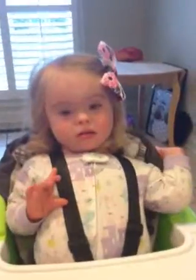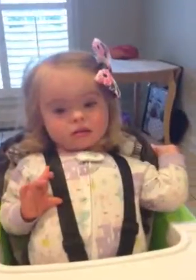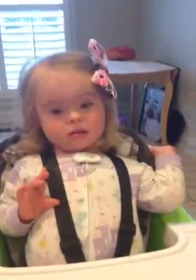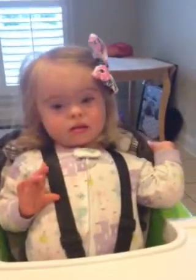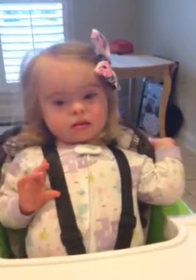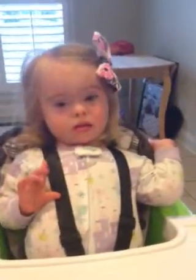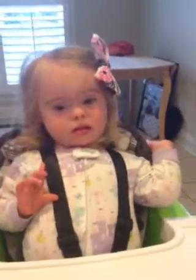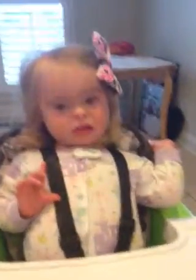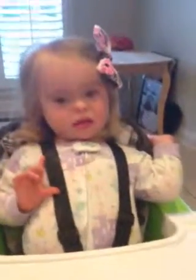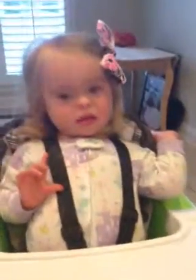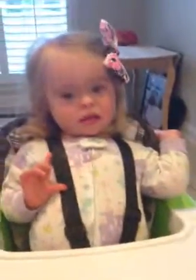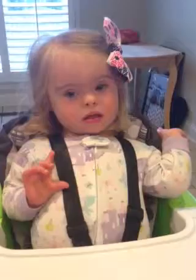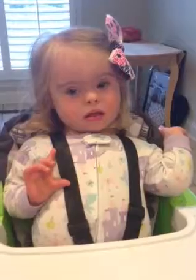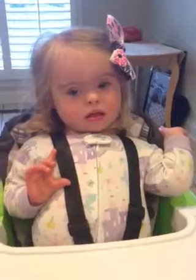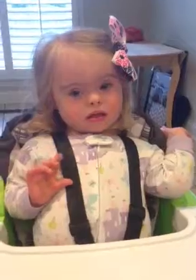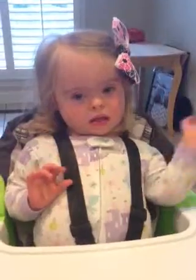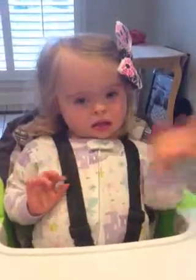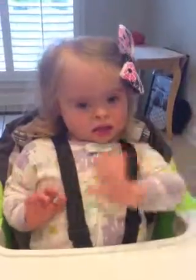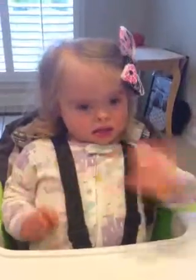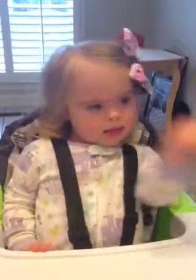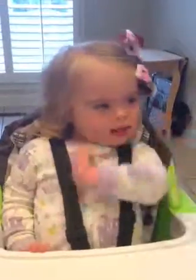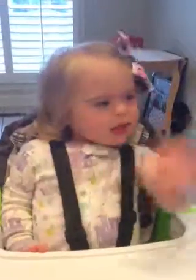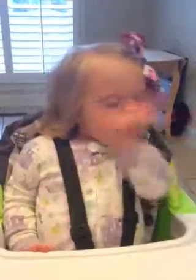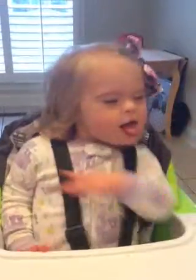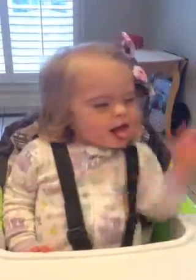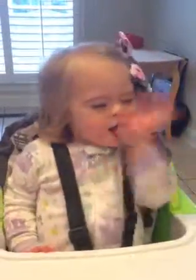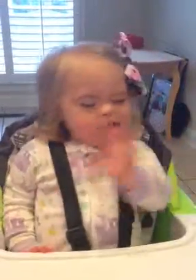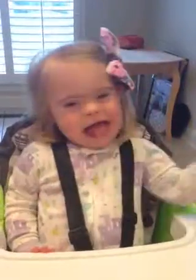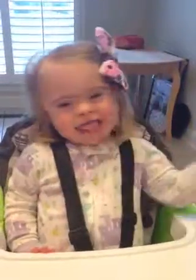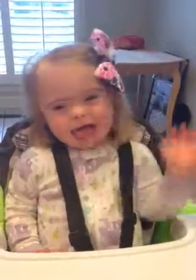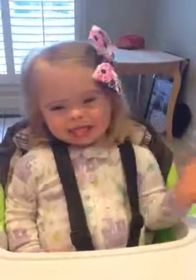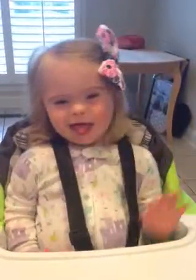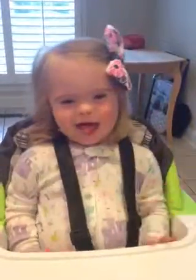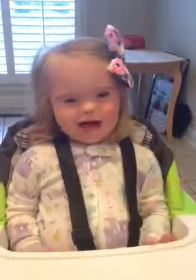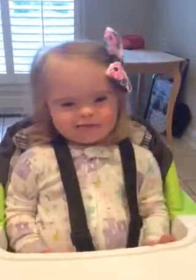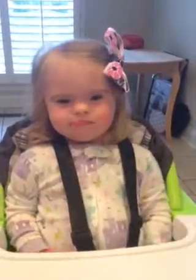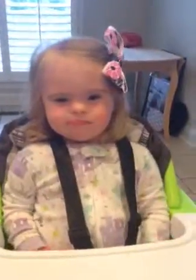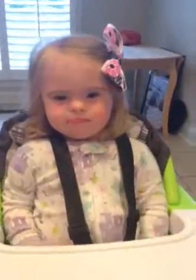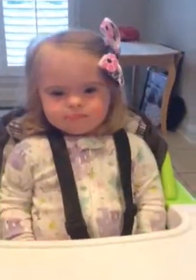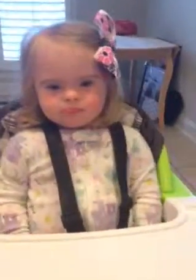talk, bye-bye. Okay. Bye-bye.